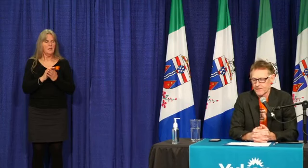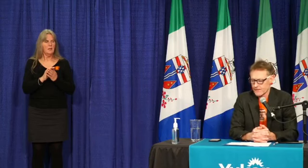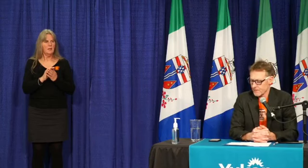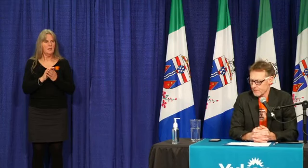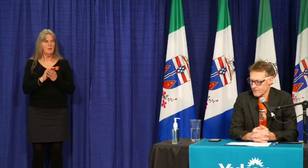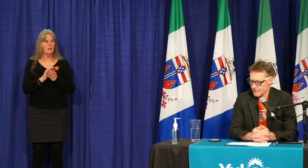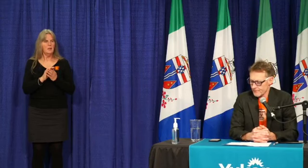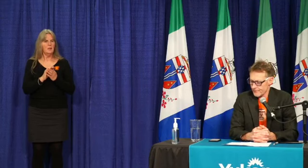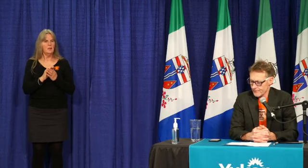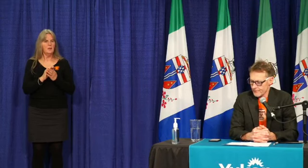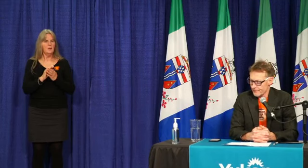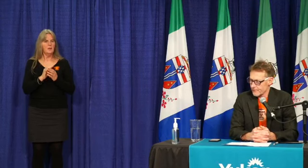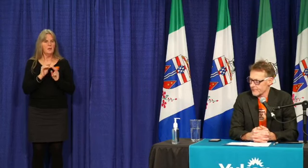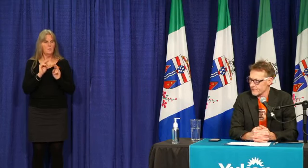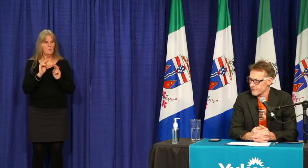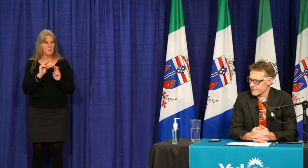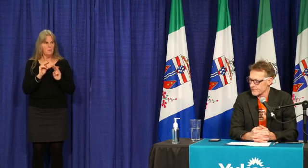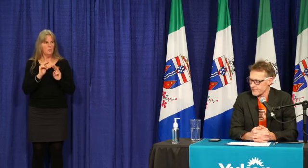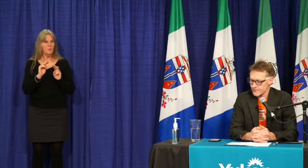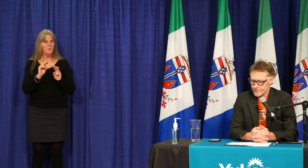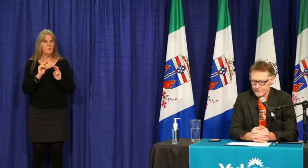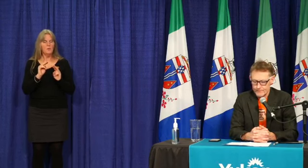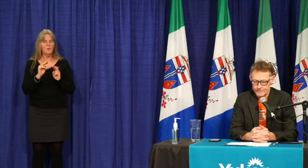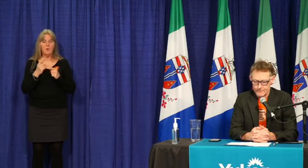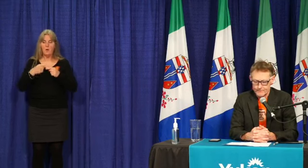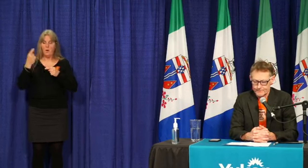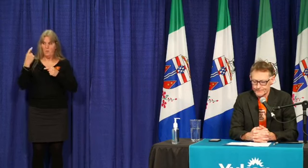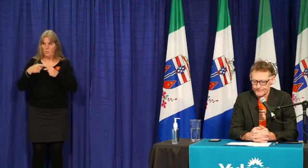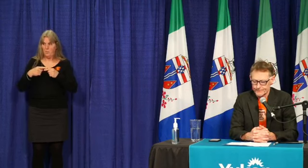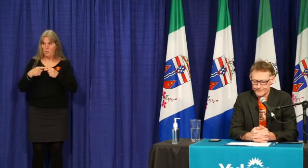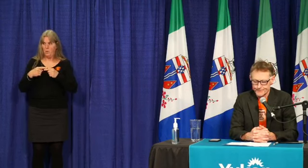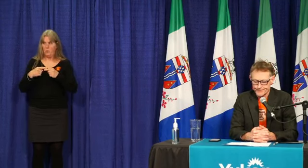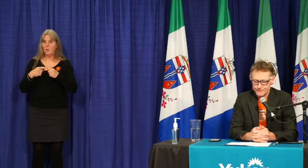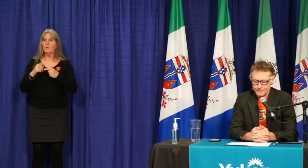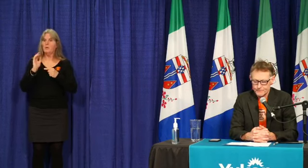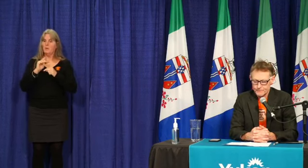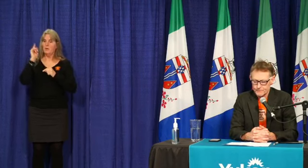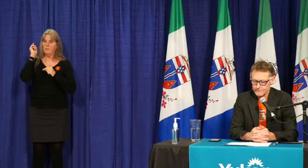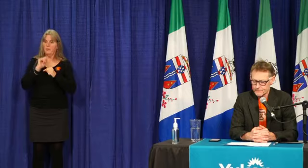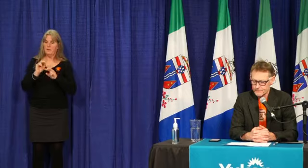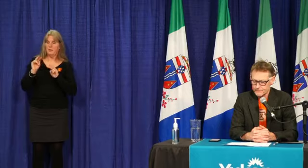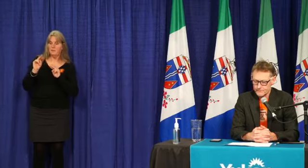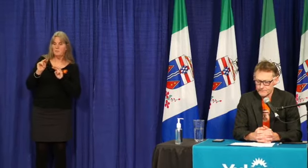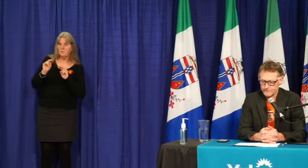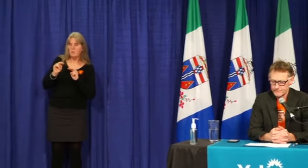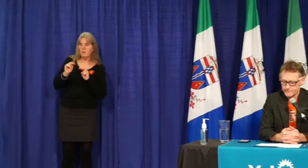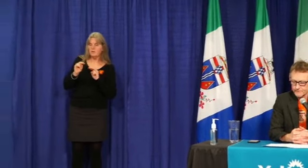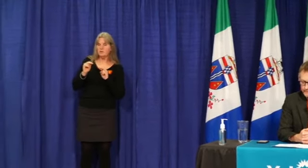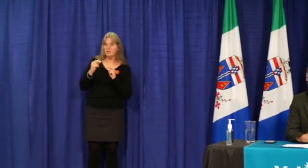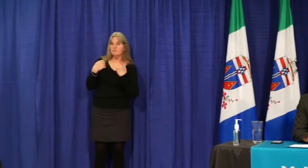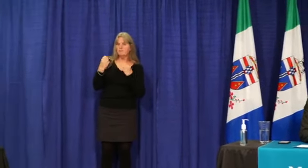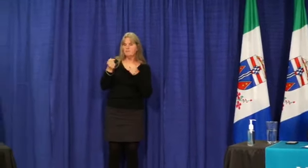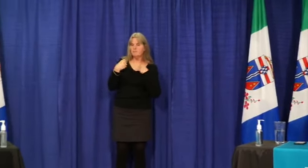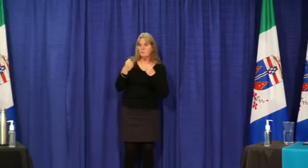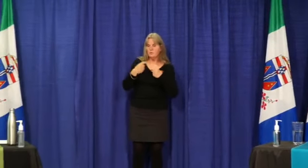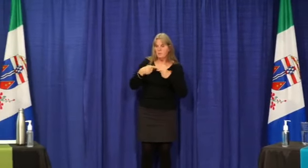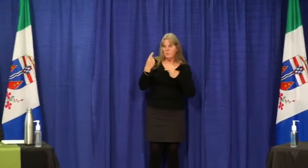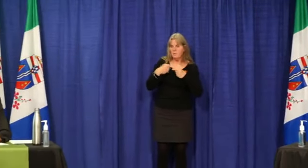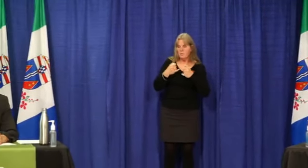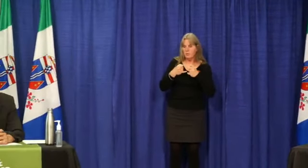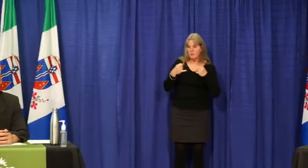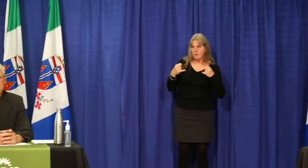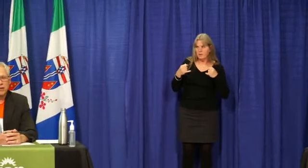of surveillance will be going down at the borders, correct, at the land borders? And is there a